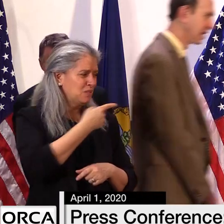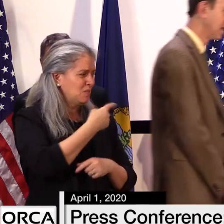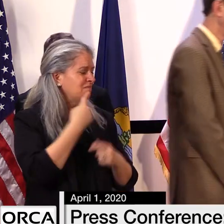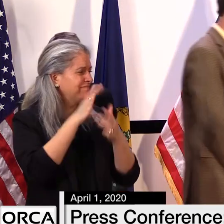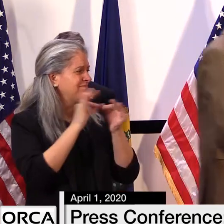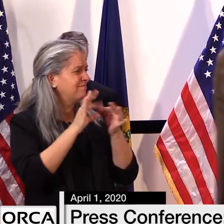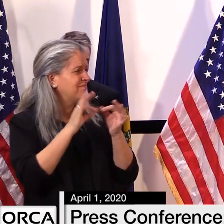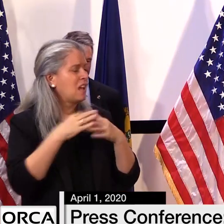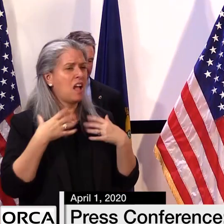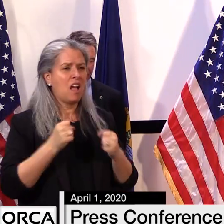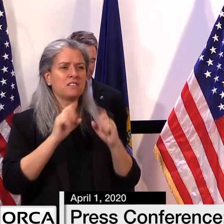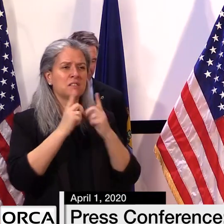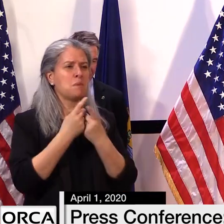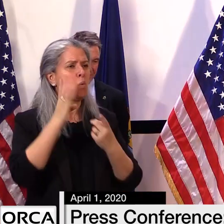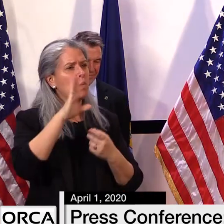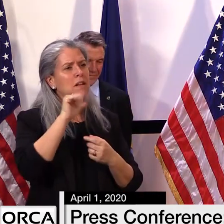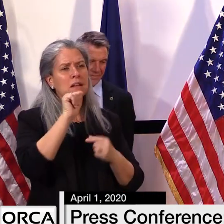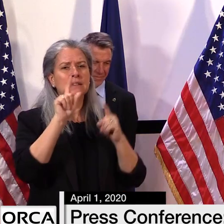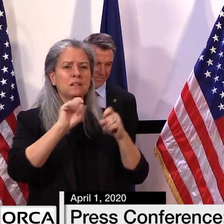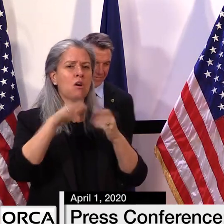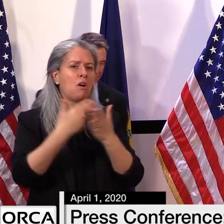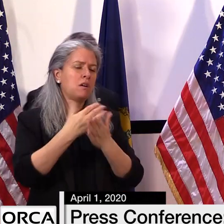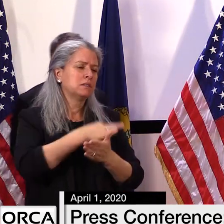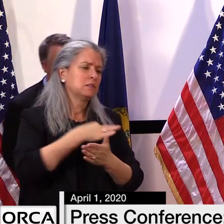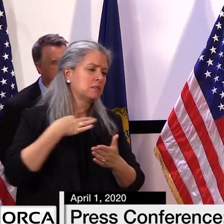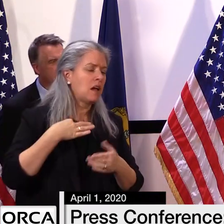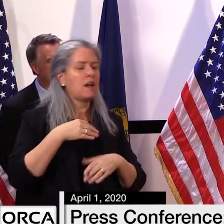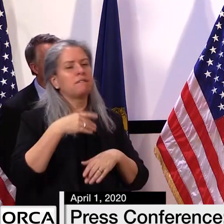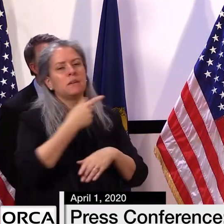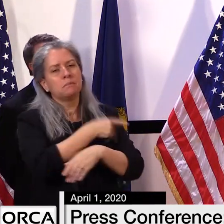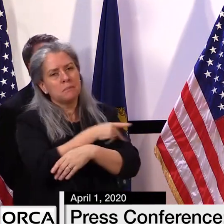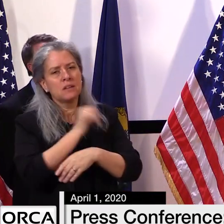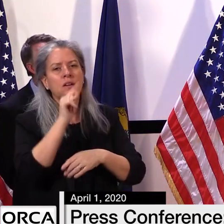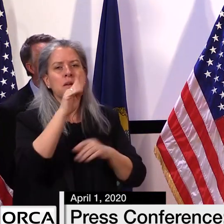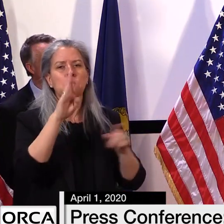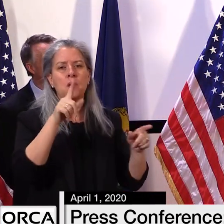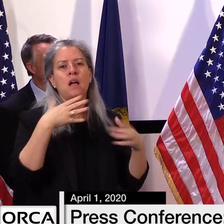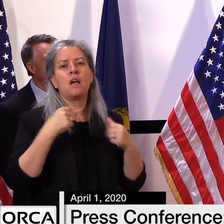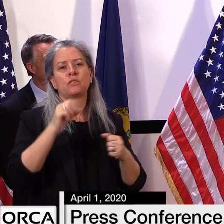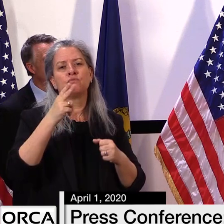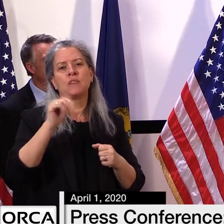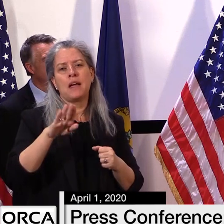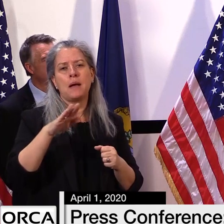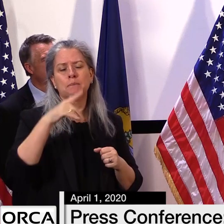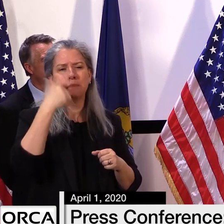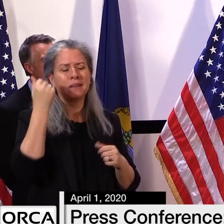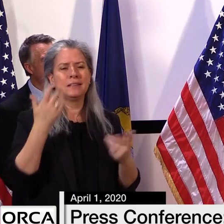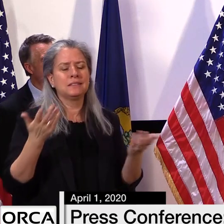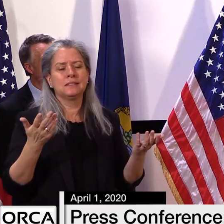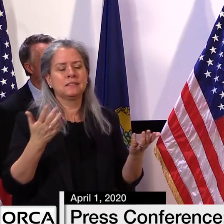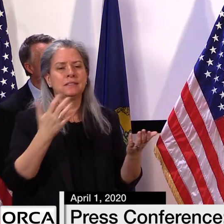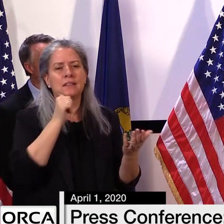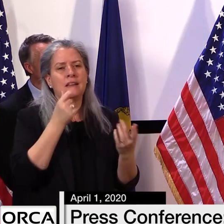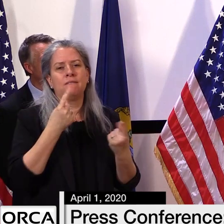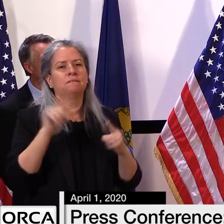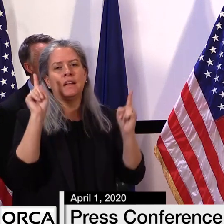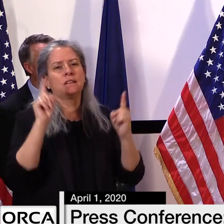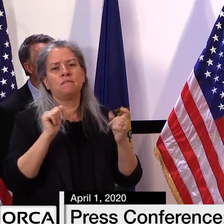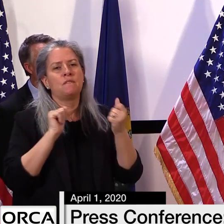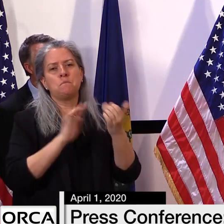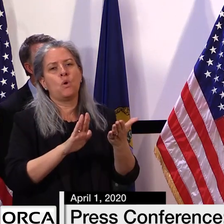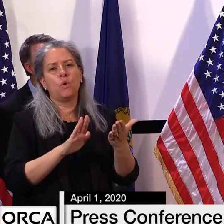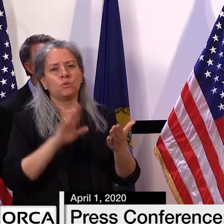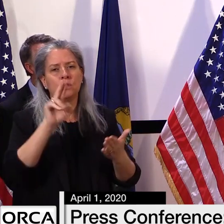did not plan on testing all staff and patients at Burlington Health and Rehab because it would not have been an effective strategy